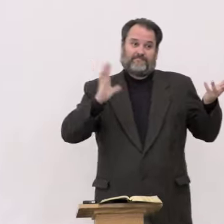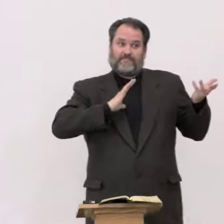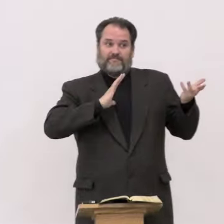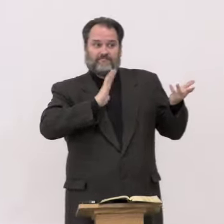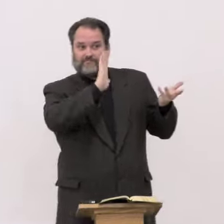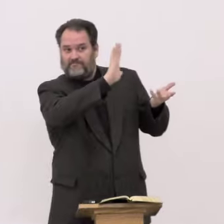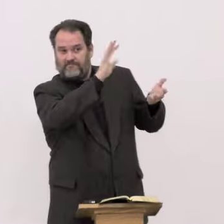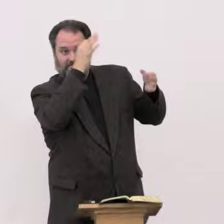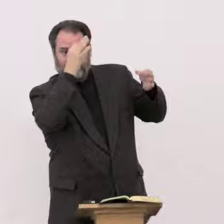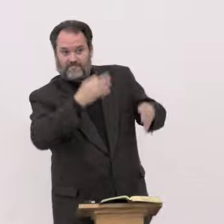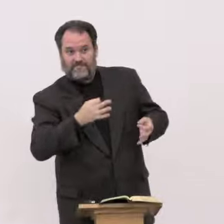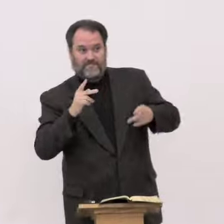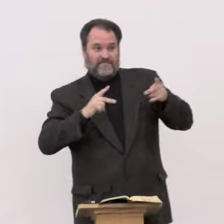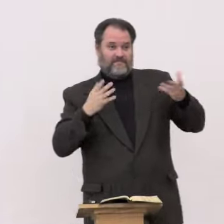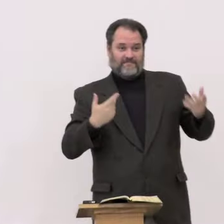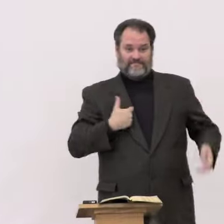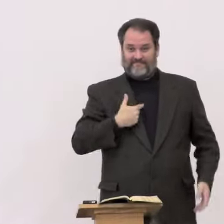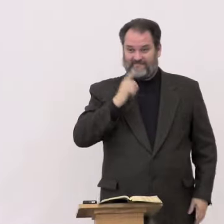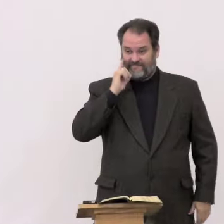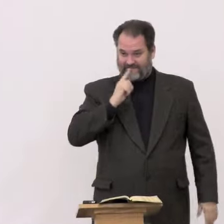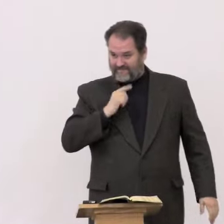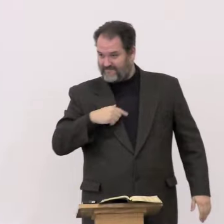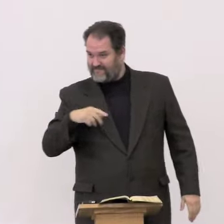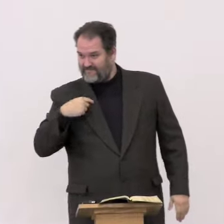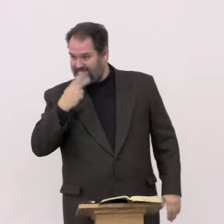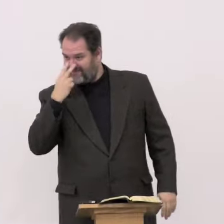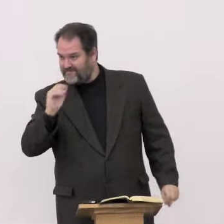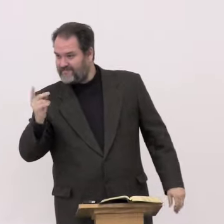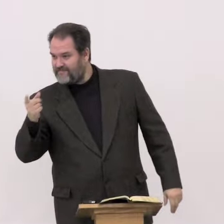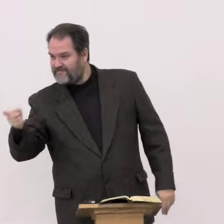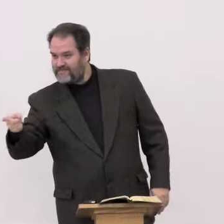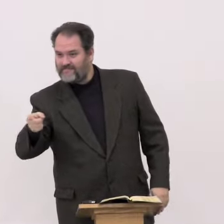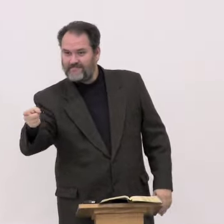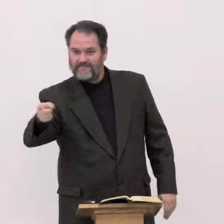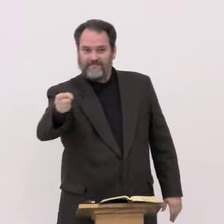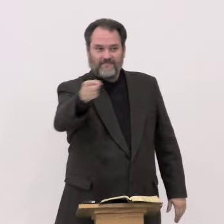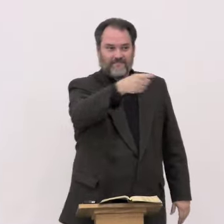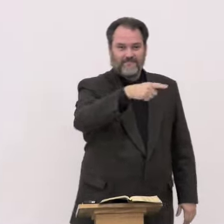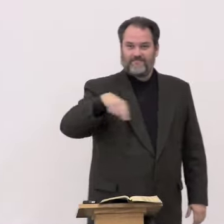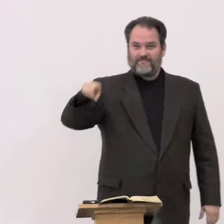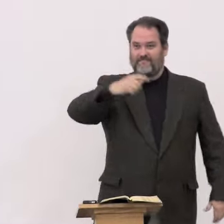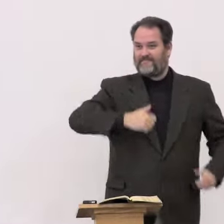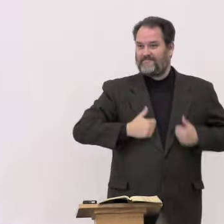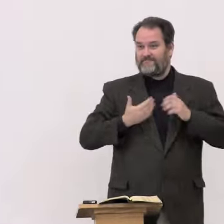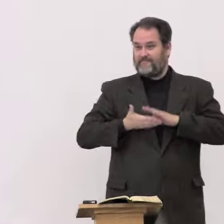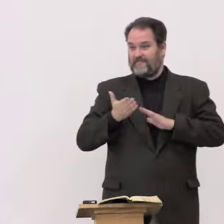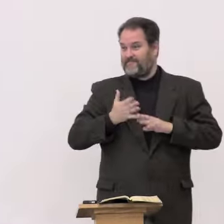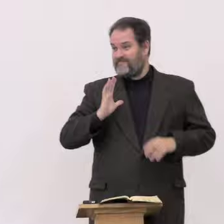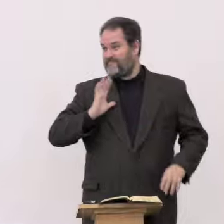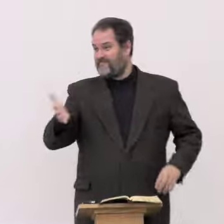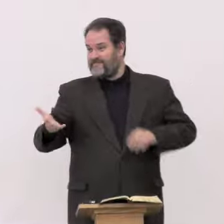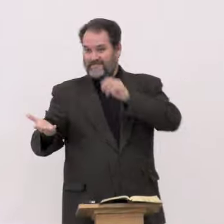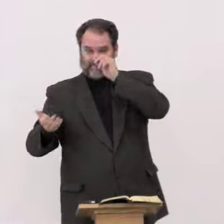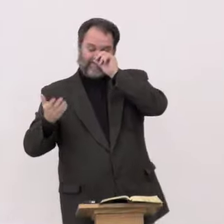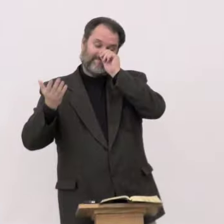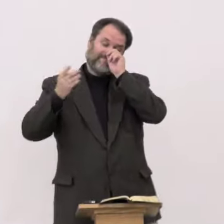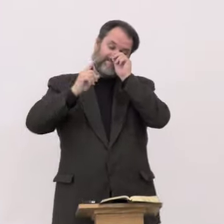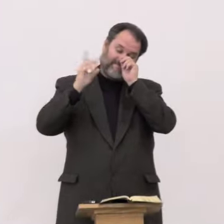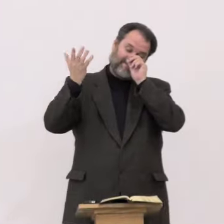but some deaf people think it's necessary. I mean, we don't do that,